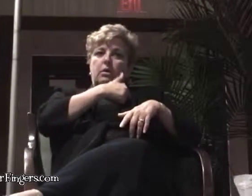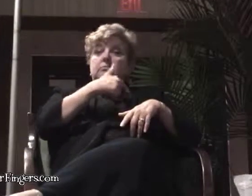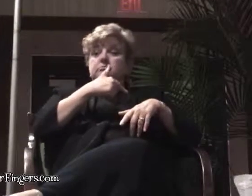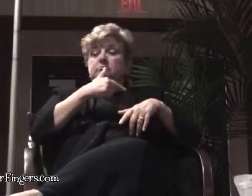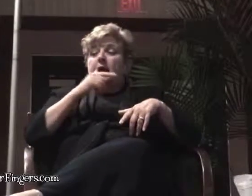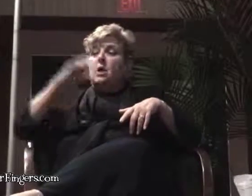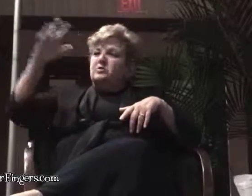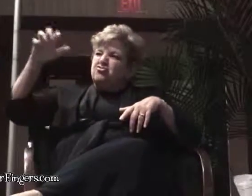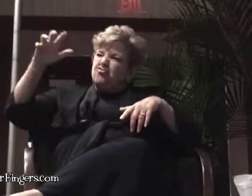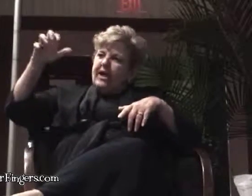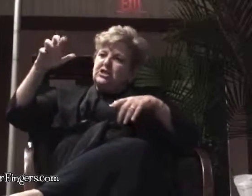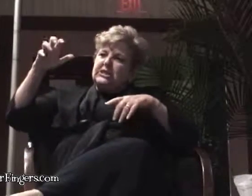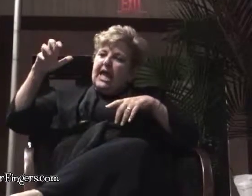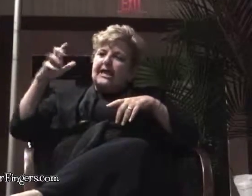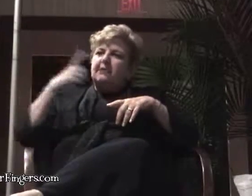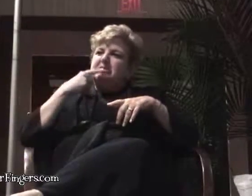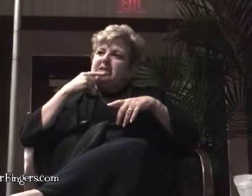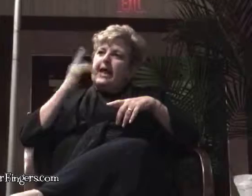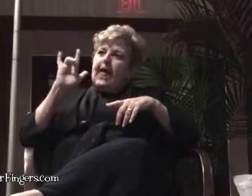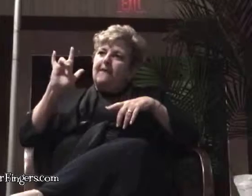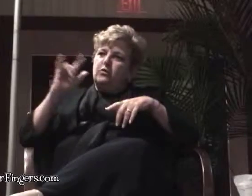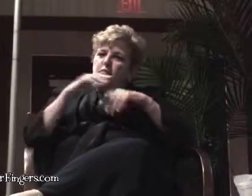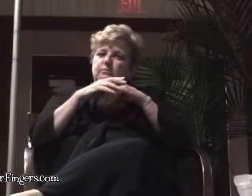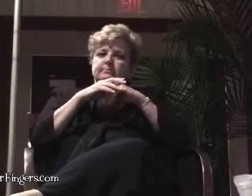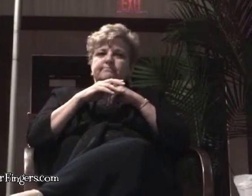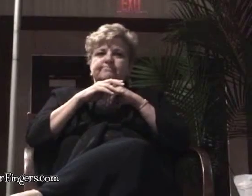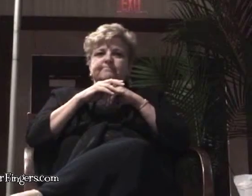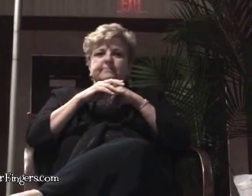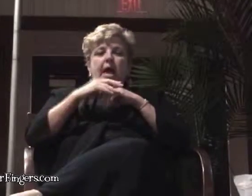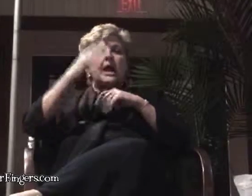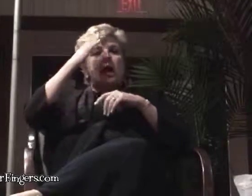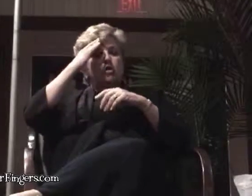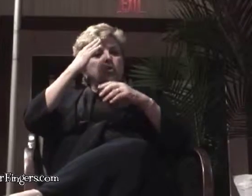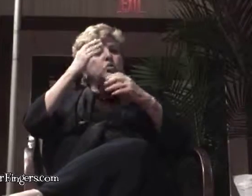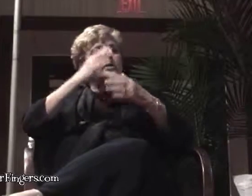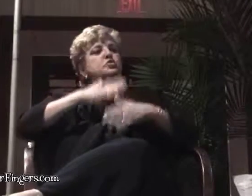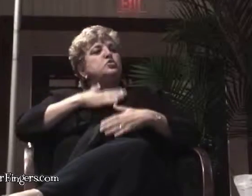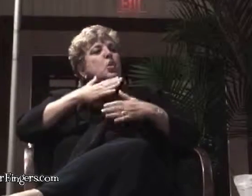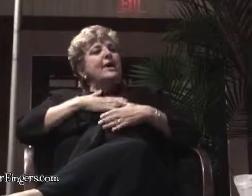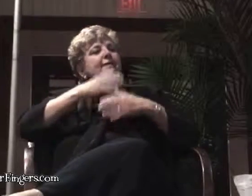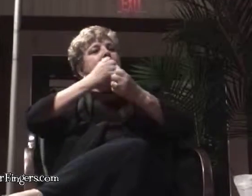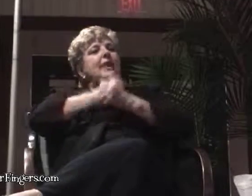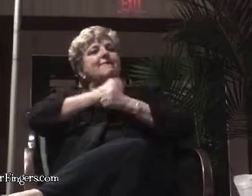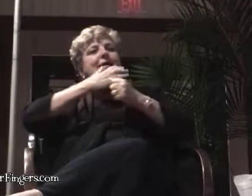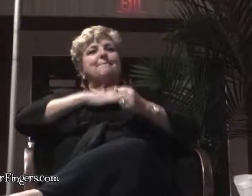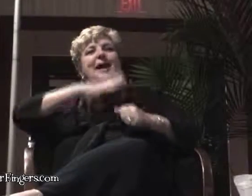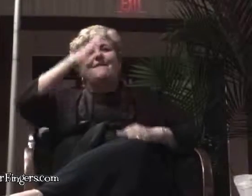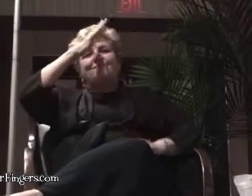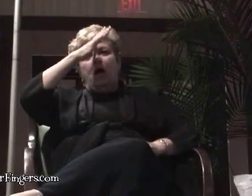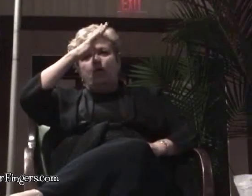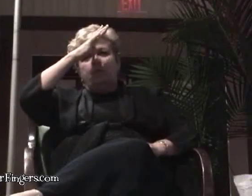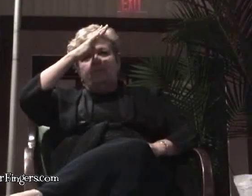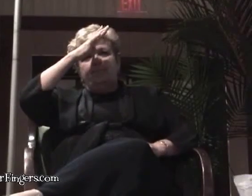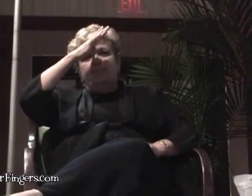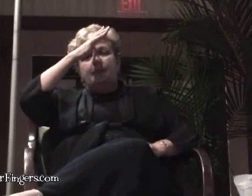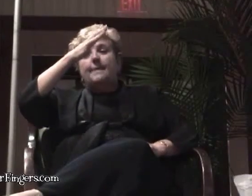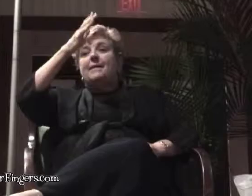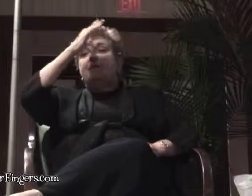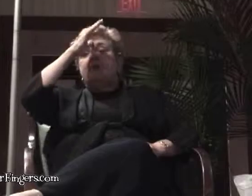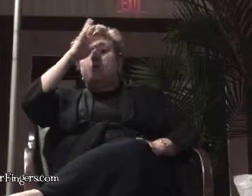And I knew the joy of loving my father. You see, my father was perfect. There's nothing wrong with my father. God